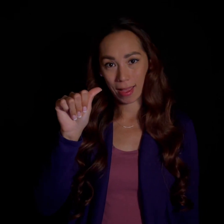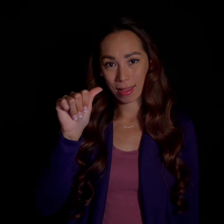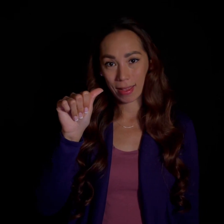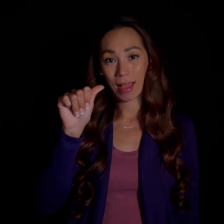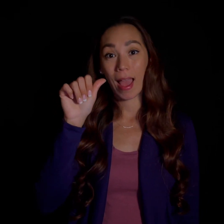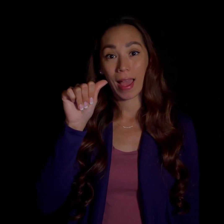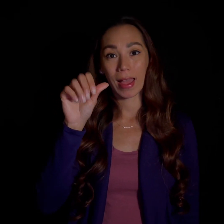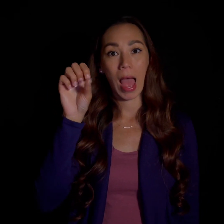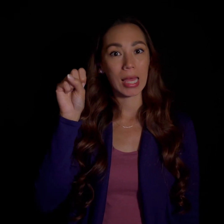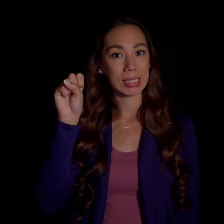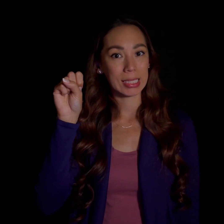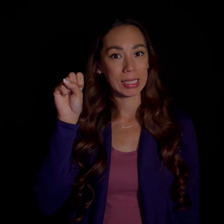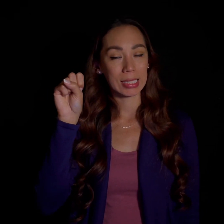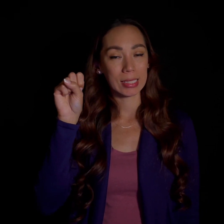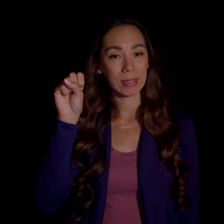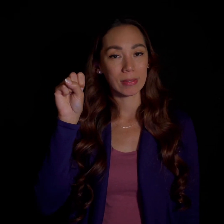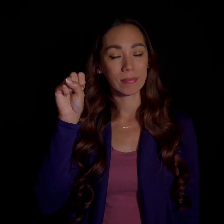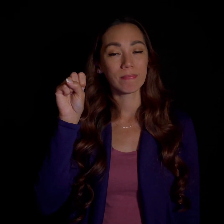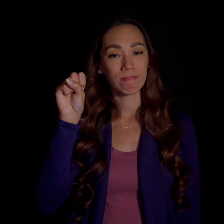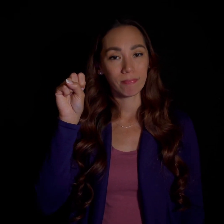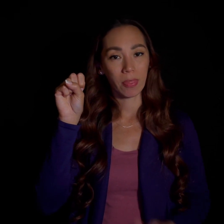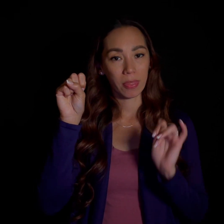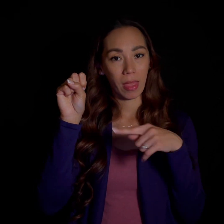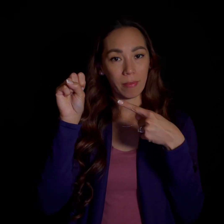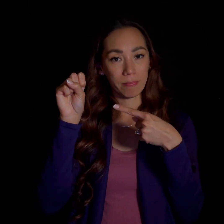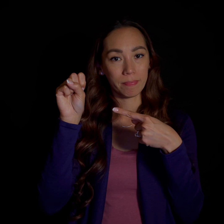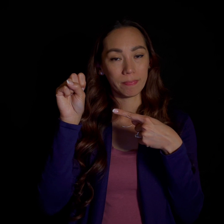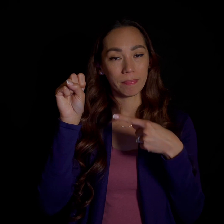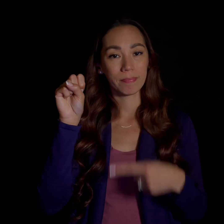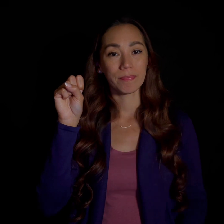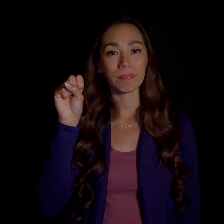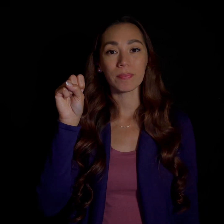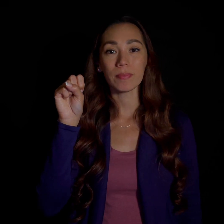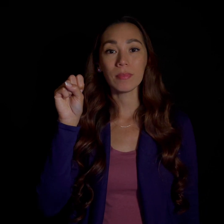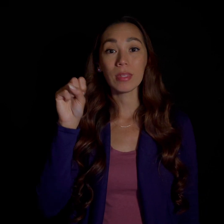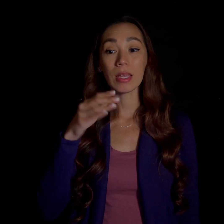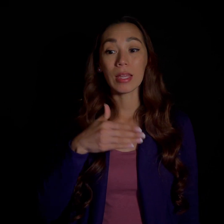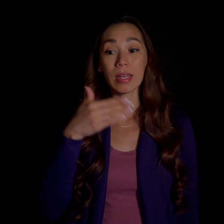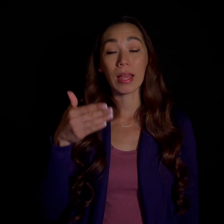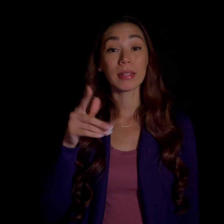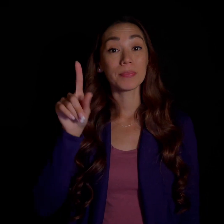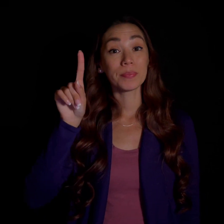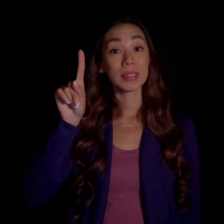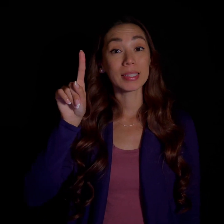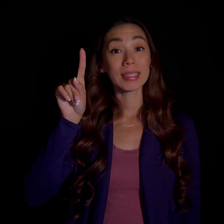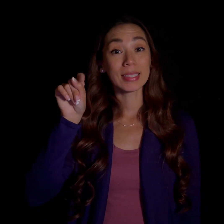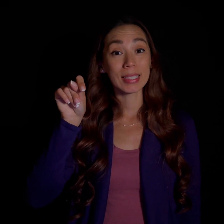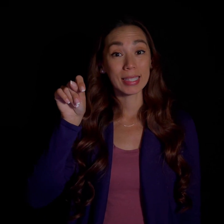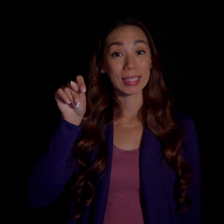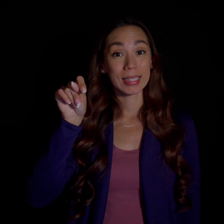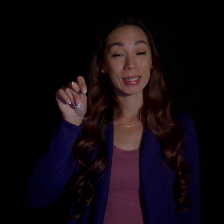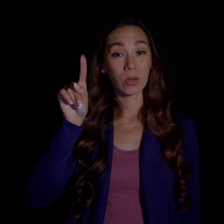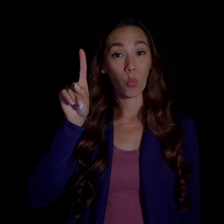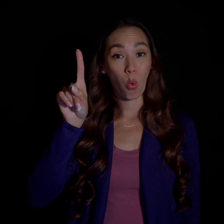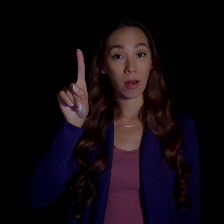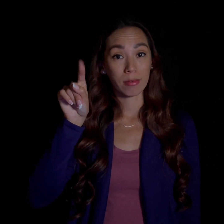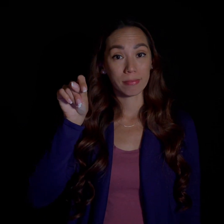and S. Make sure you do those correct. It's just like a fist. Now T is the